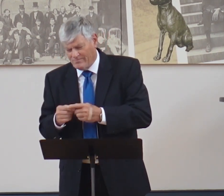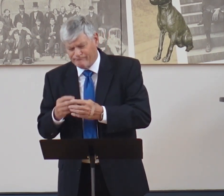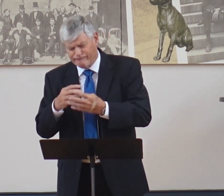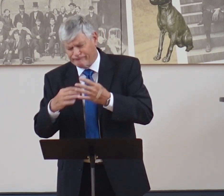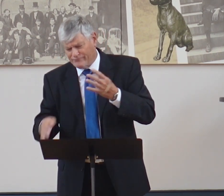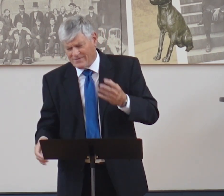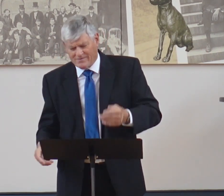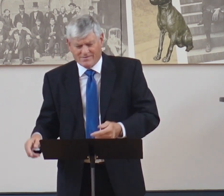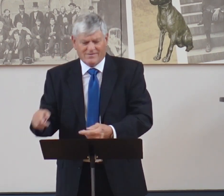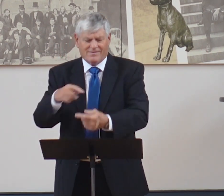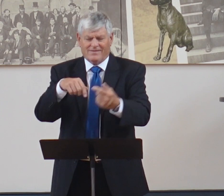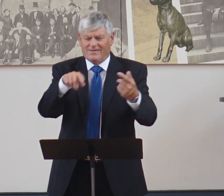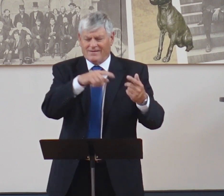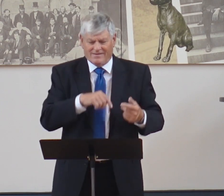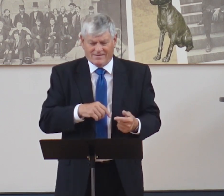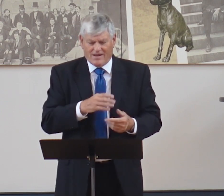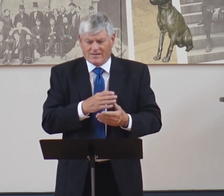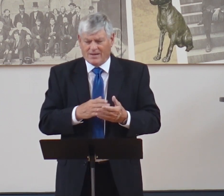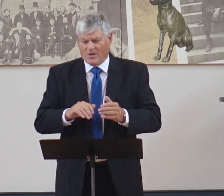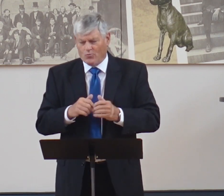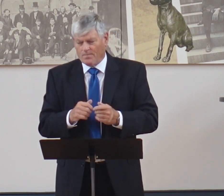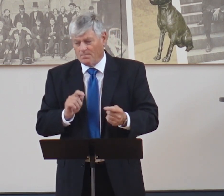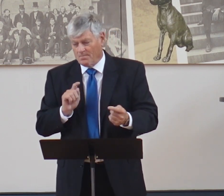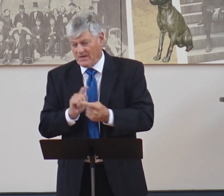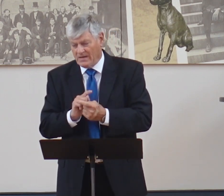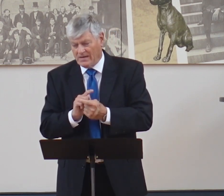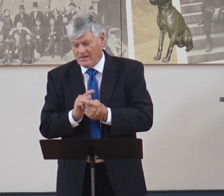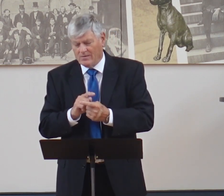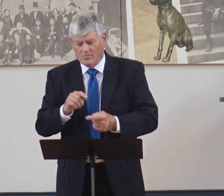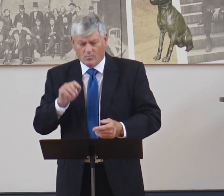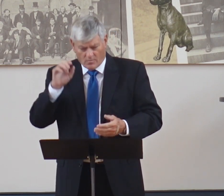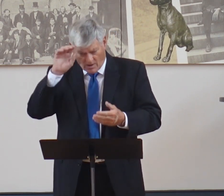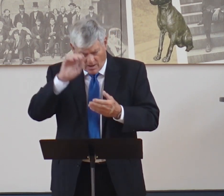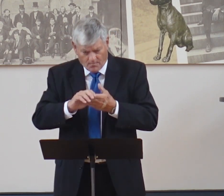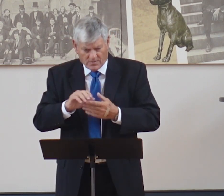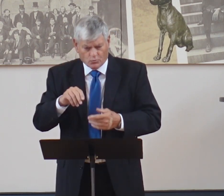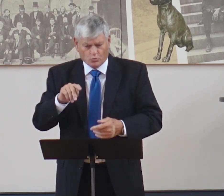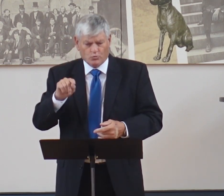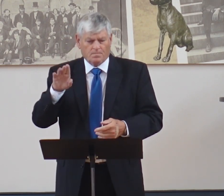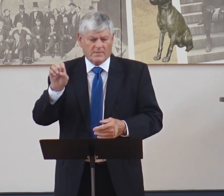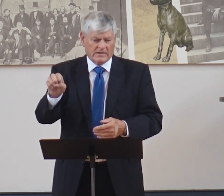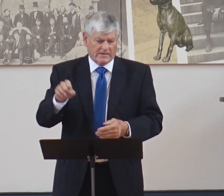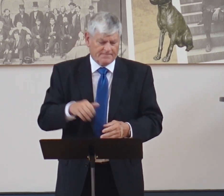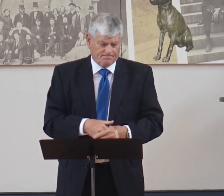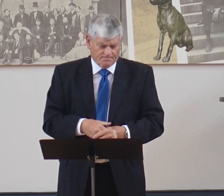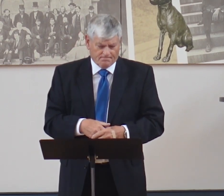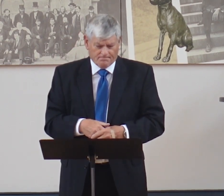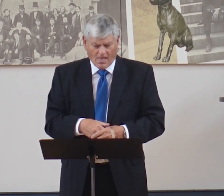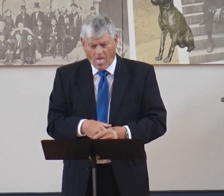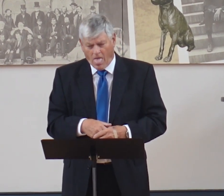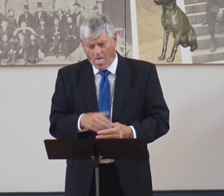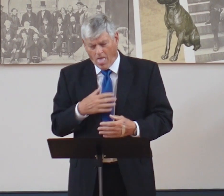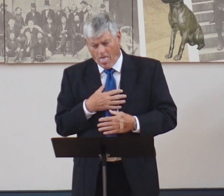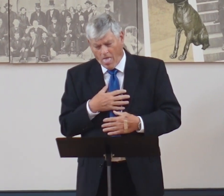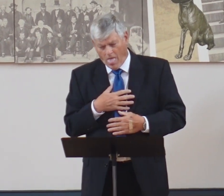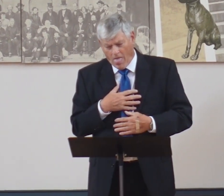never liked any of them. She had a lot of friends. Someone she met her husband to be,